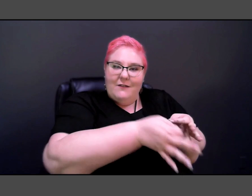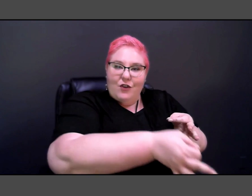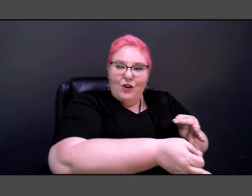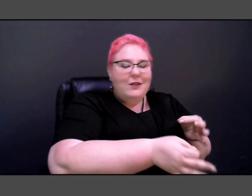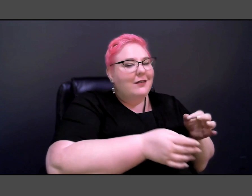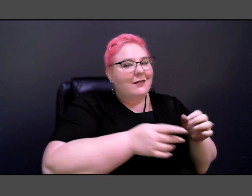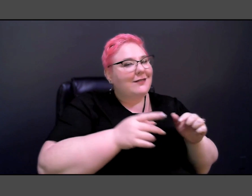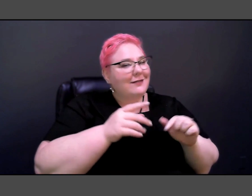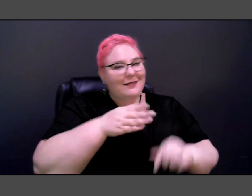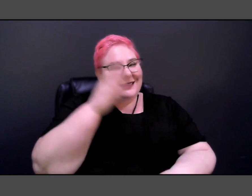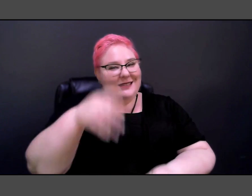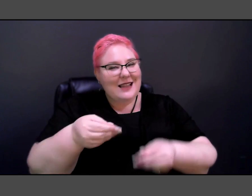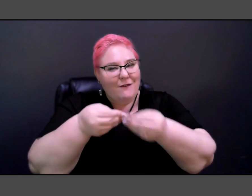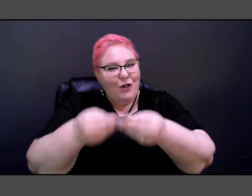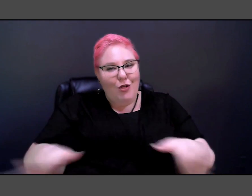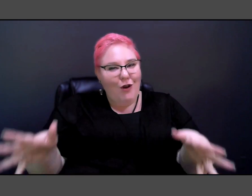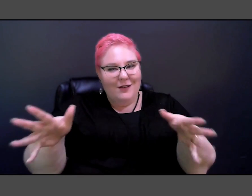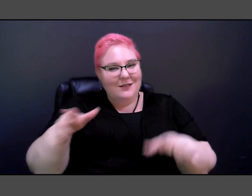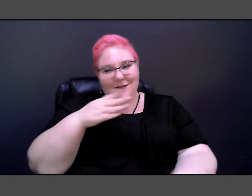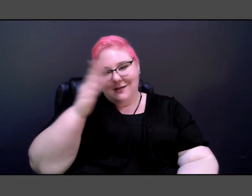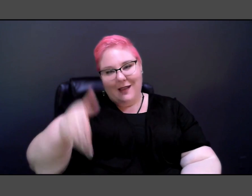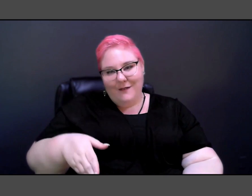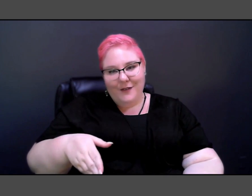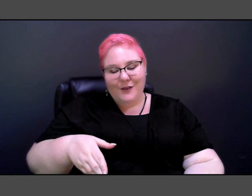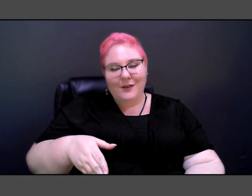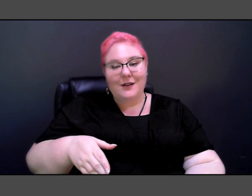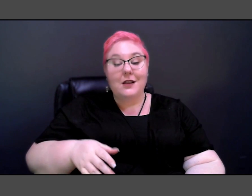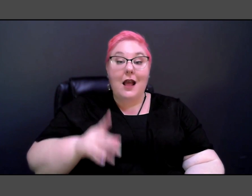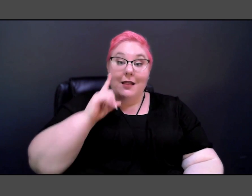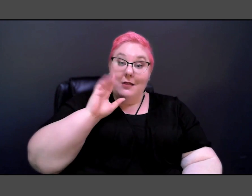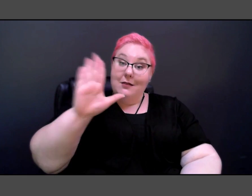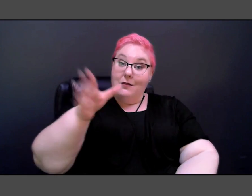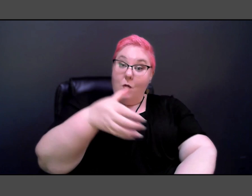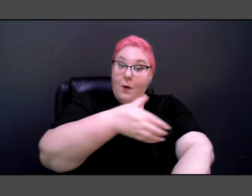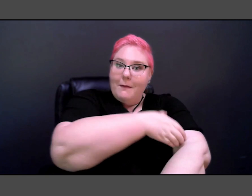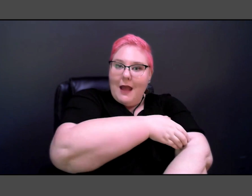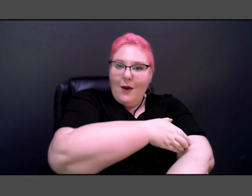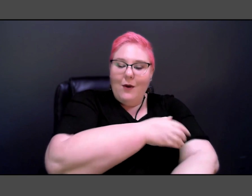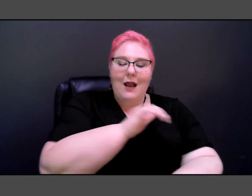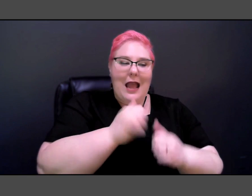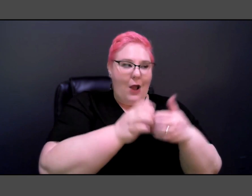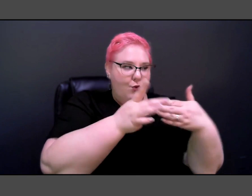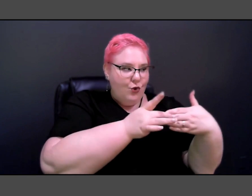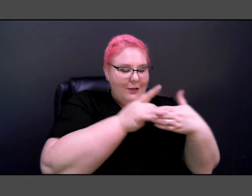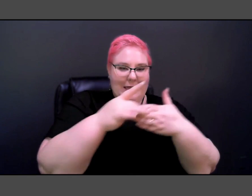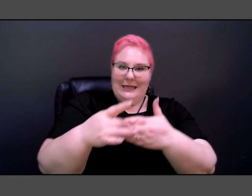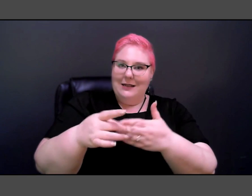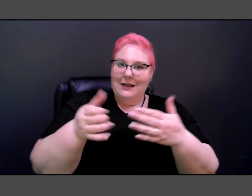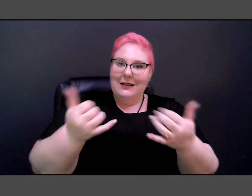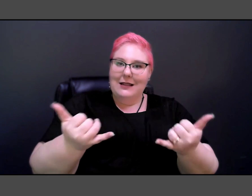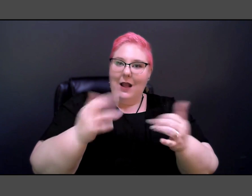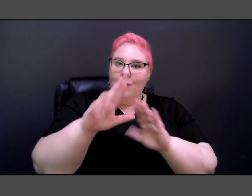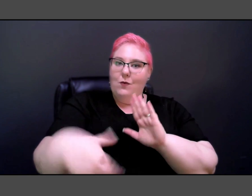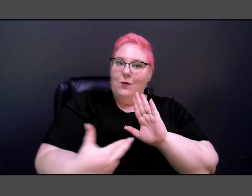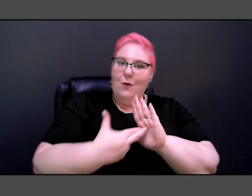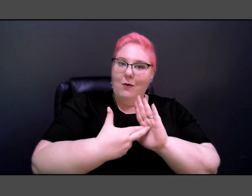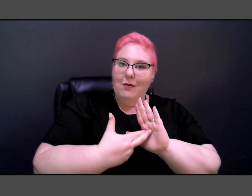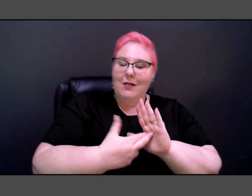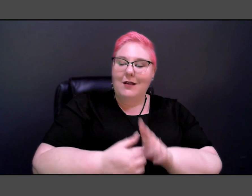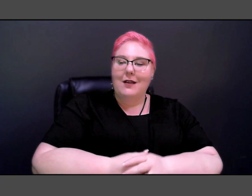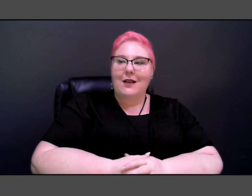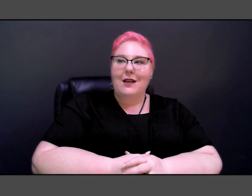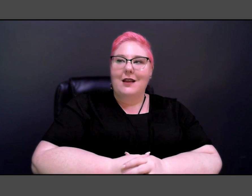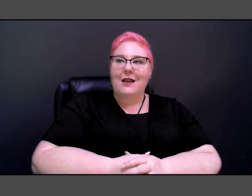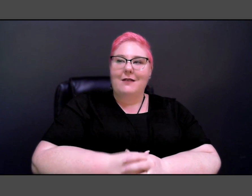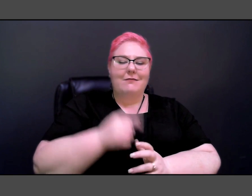that the power of the way that you are leading in this position is for all of these people who